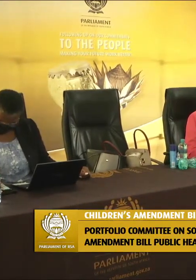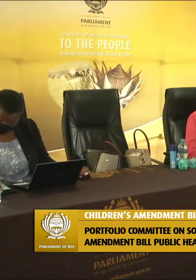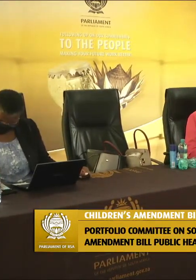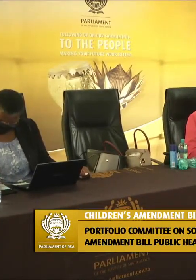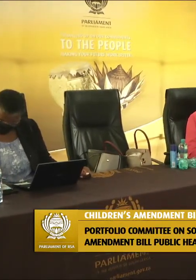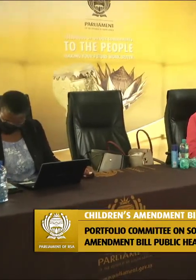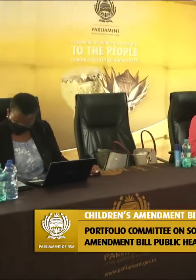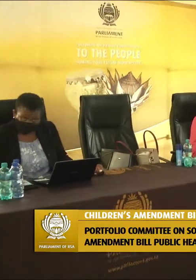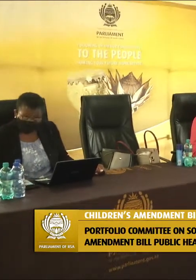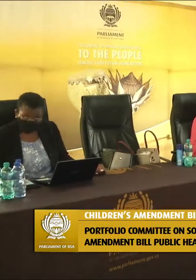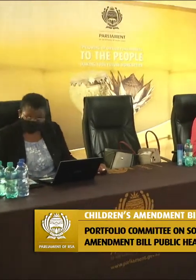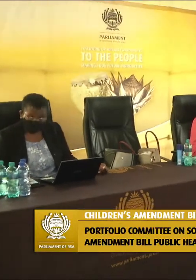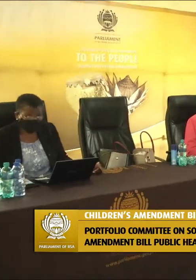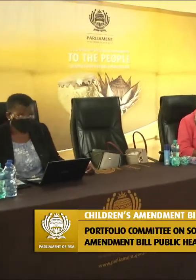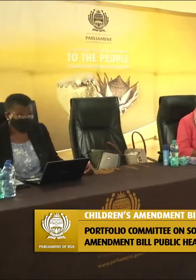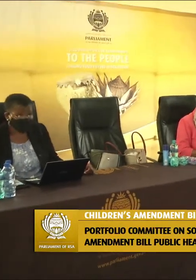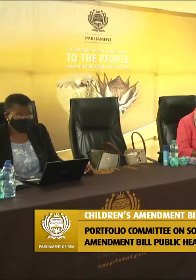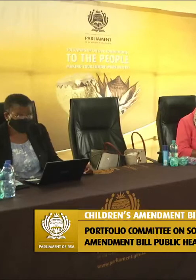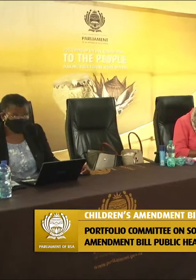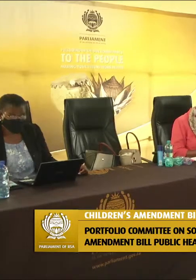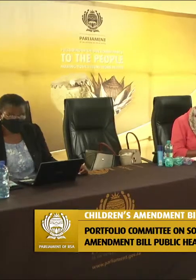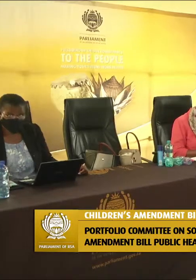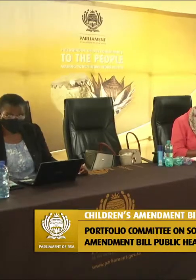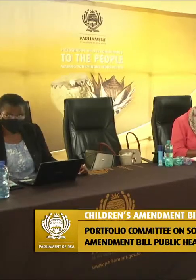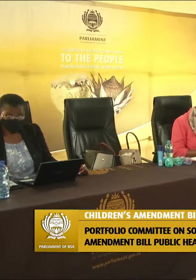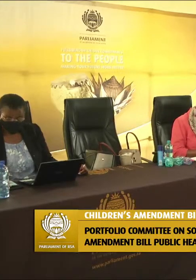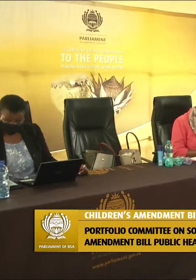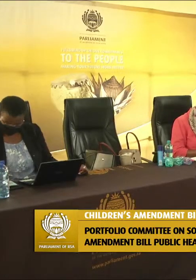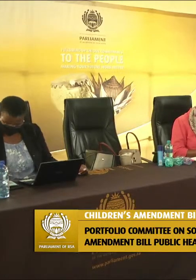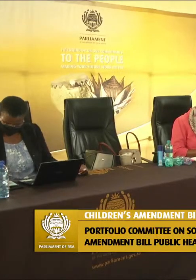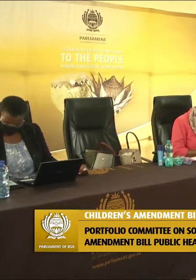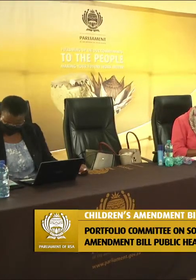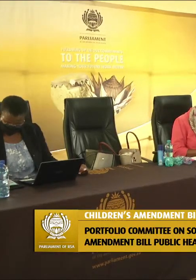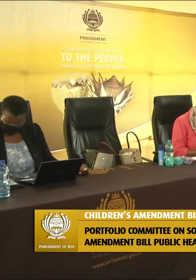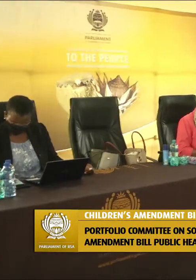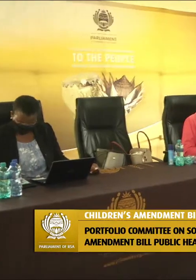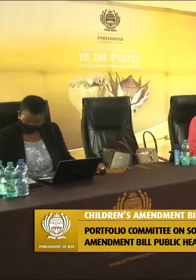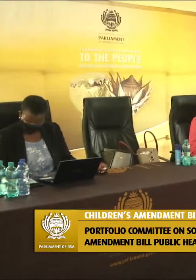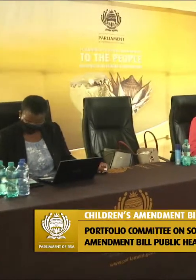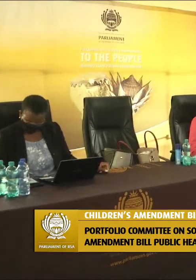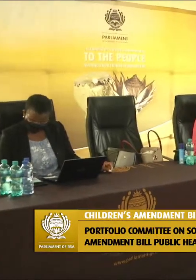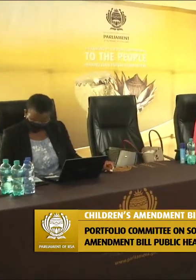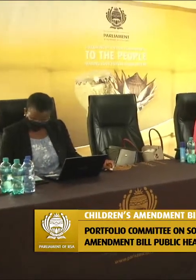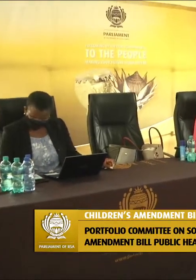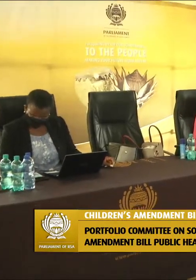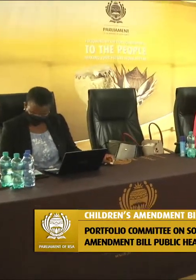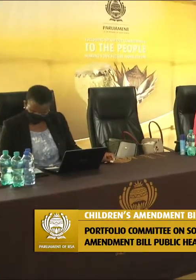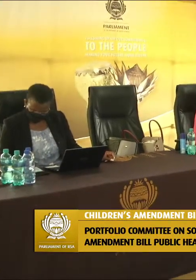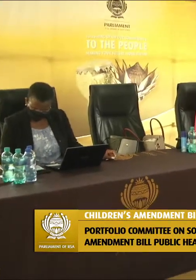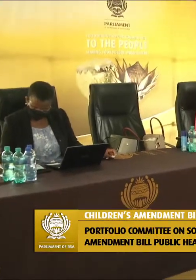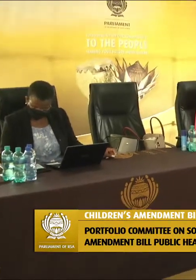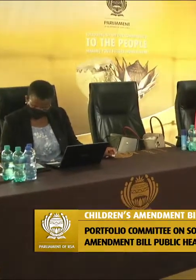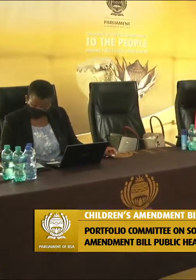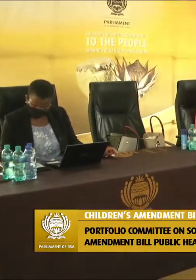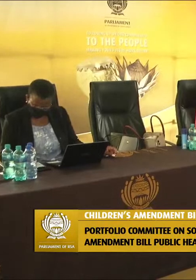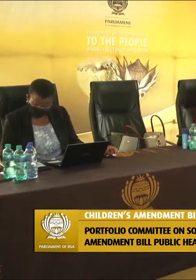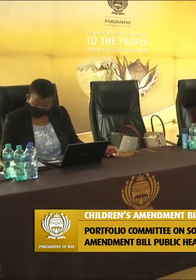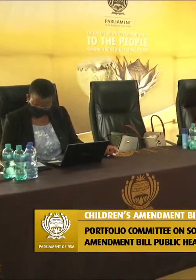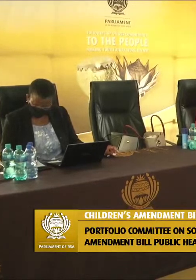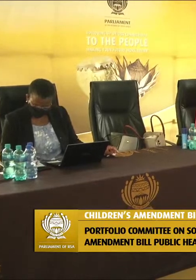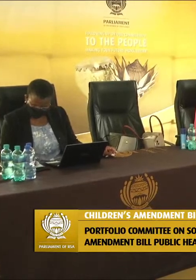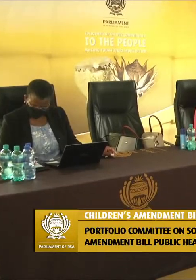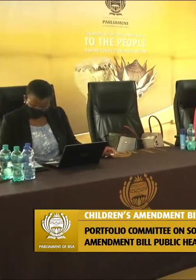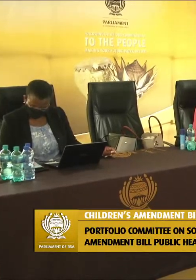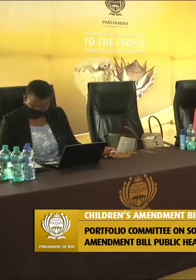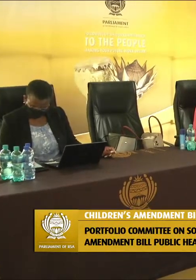ama- development so social that they workers can eze also speak briefly. Ngicela ama-social workers eze onke la